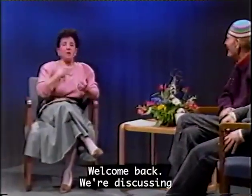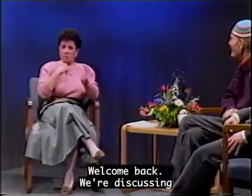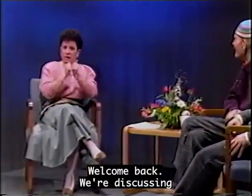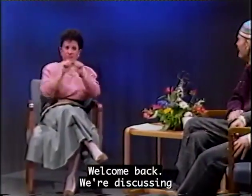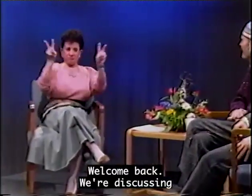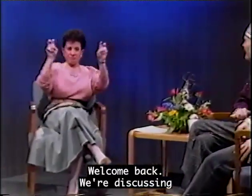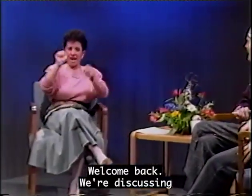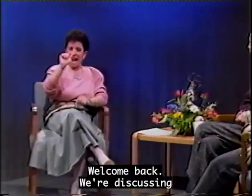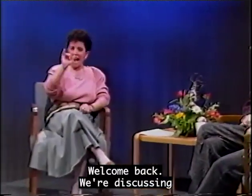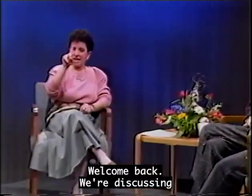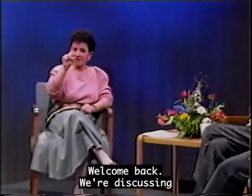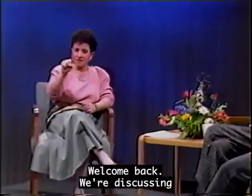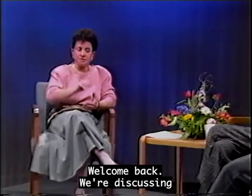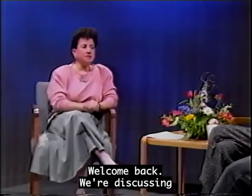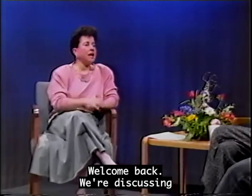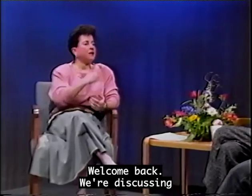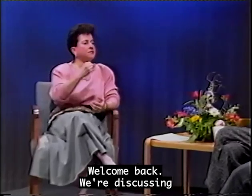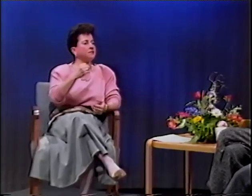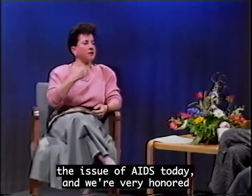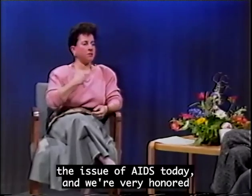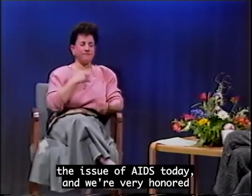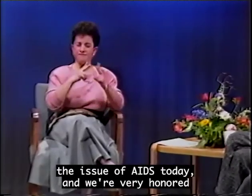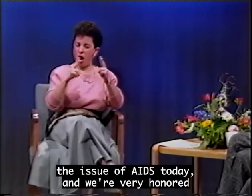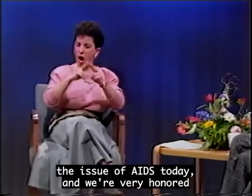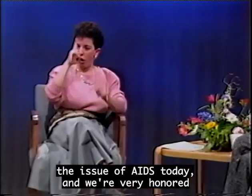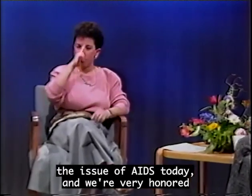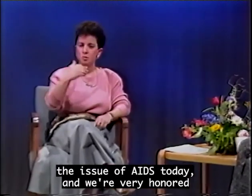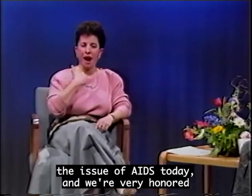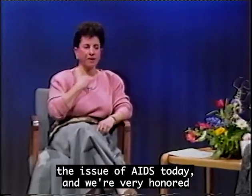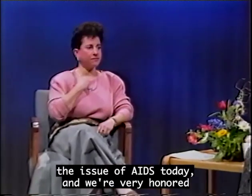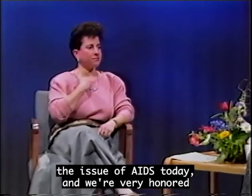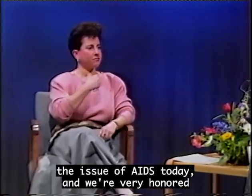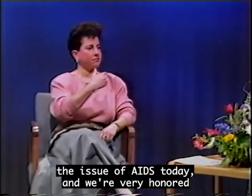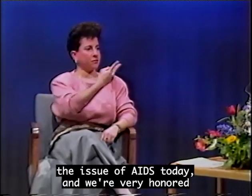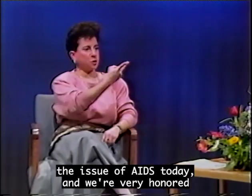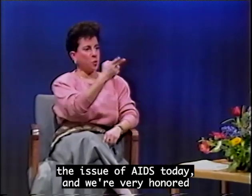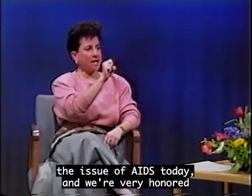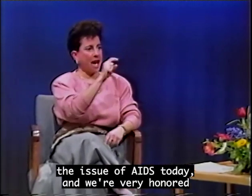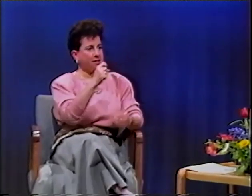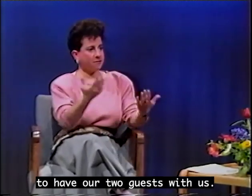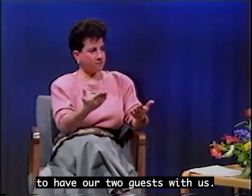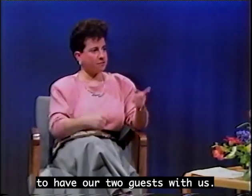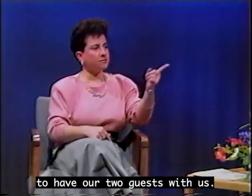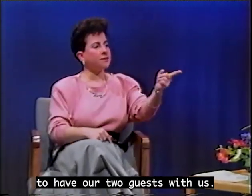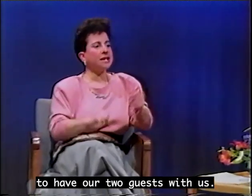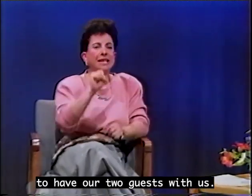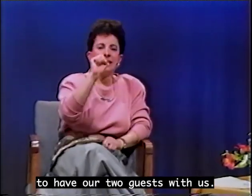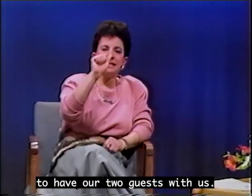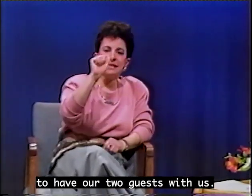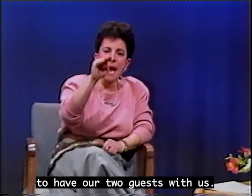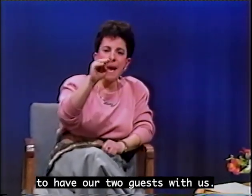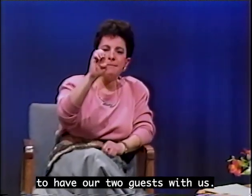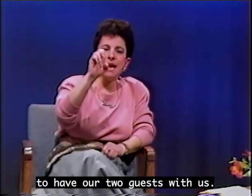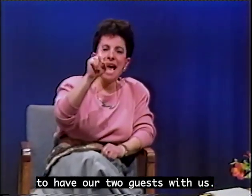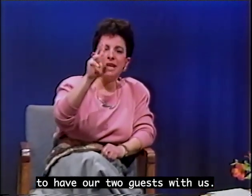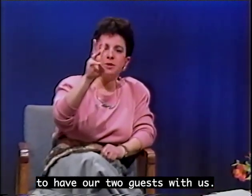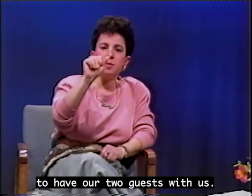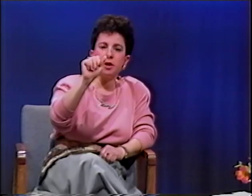Welcome back. We're discussing the issue of AIDS today, and we're very honored to have our two guests with us. We